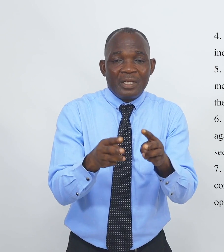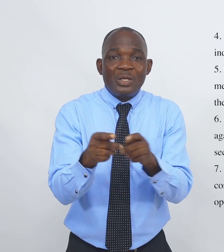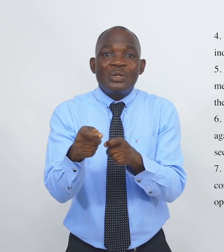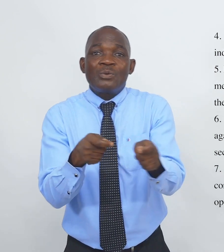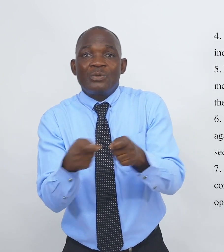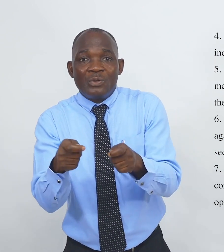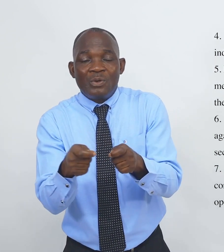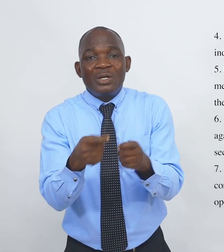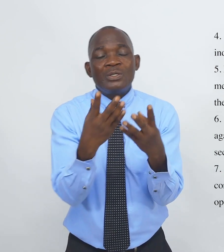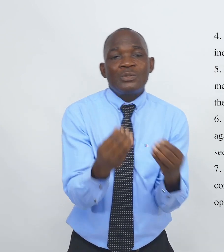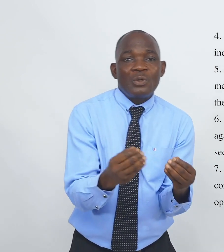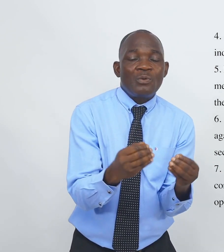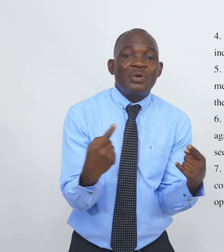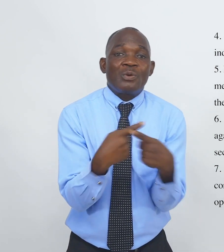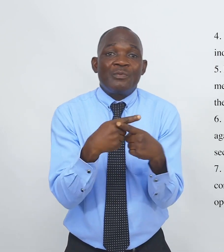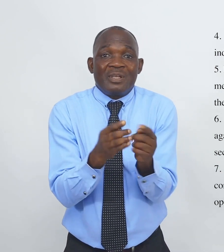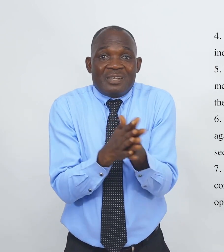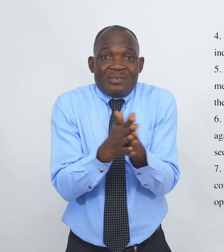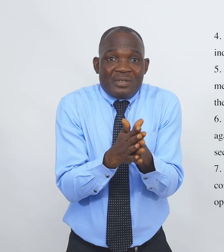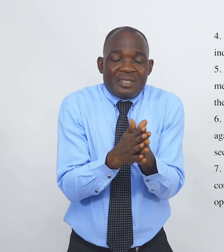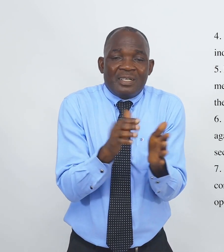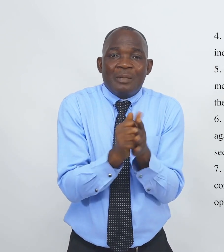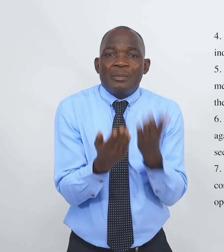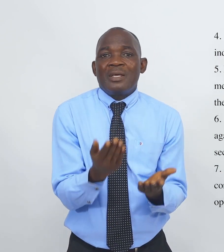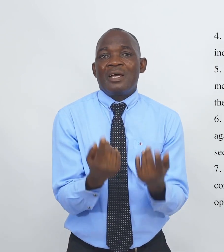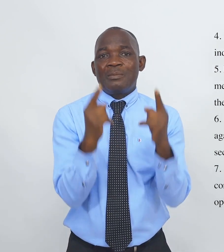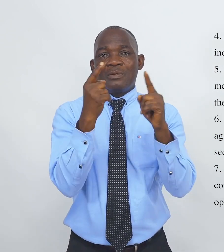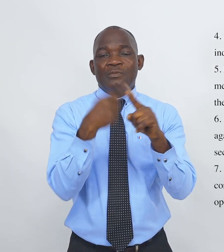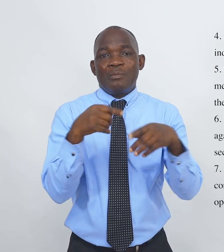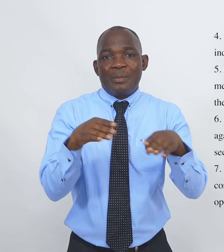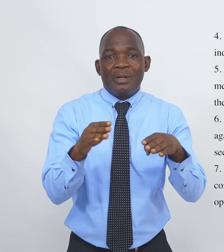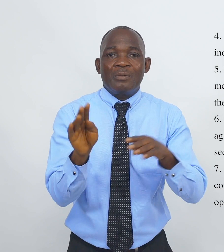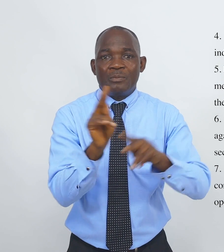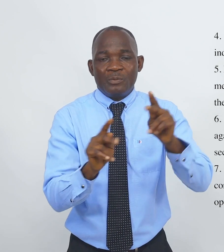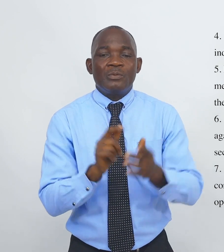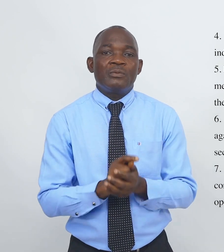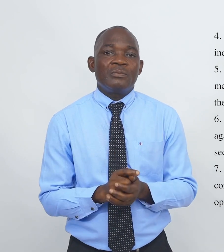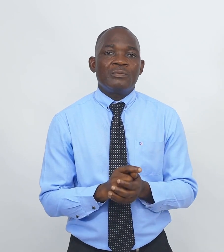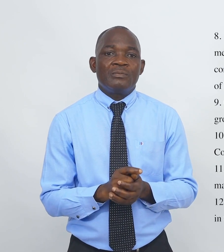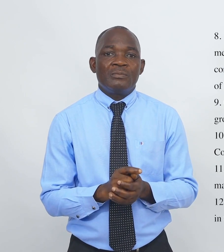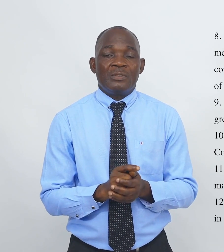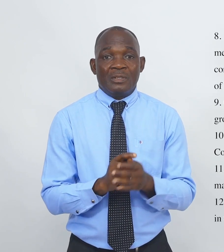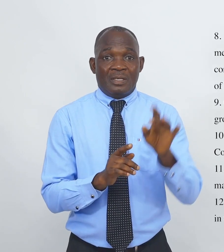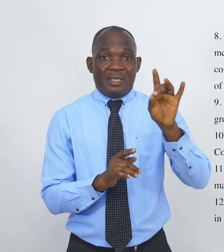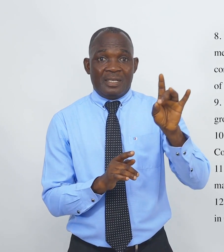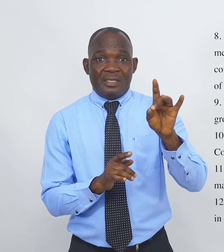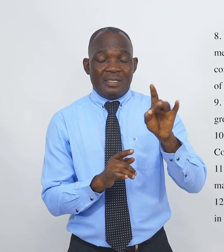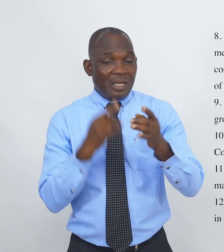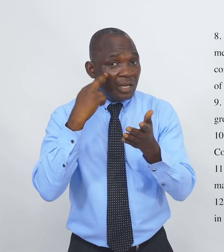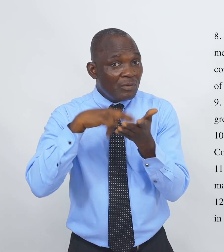to minimize and resolve any conflict of interest that may arise for market operators. 8.